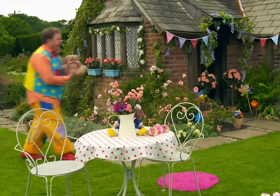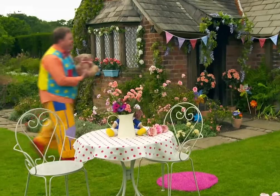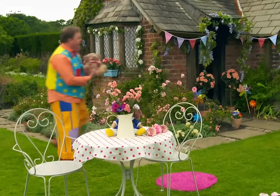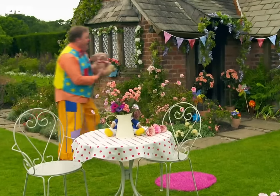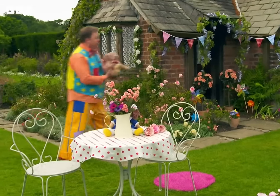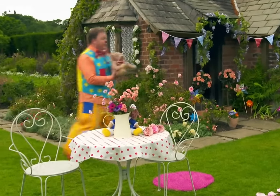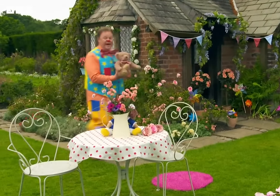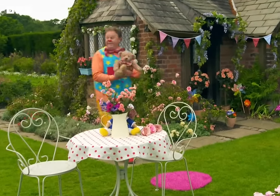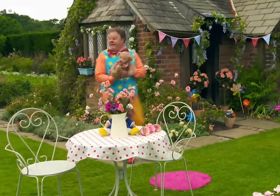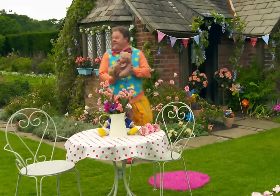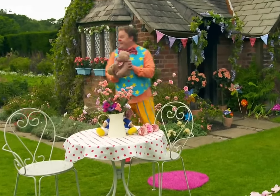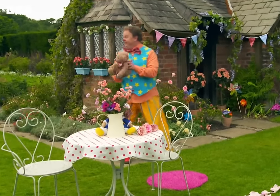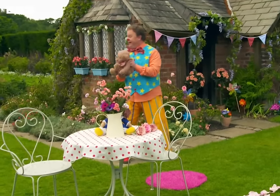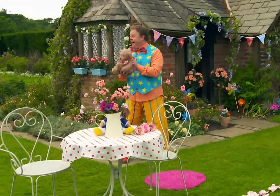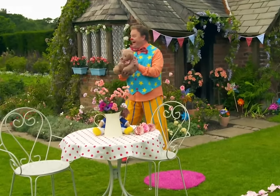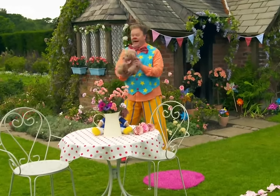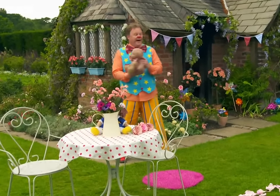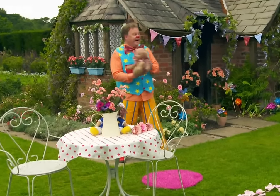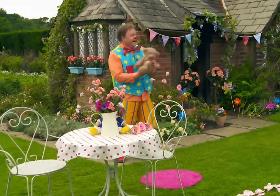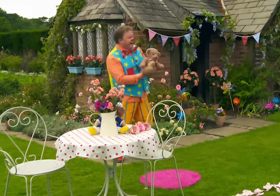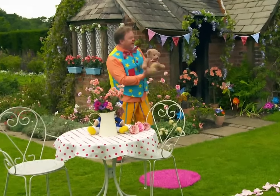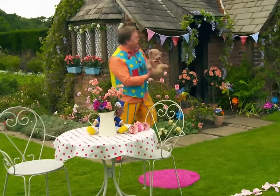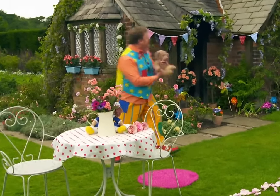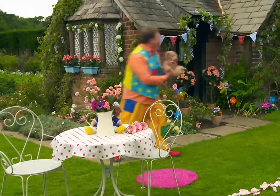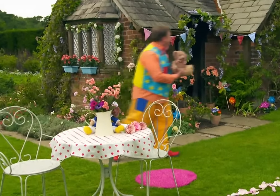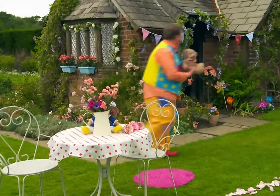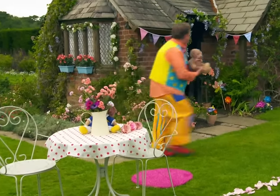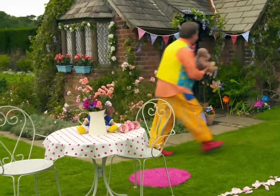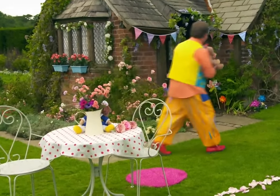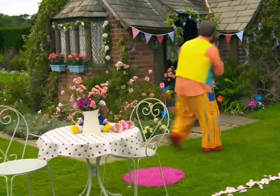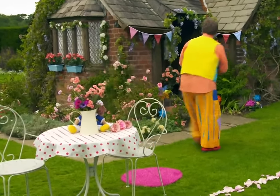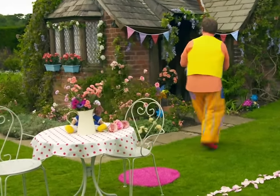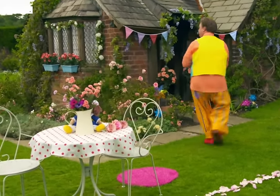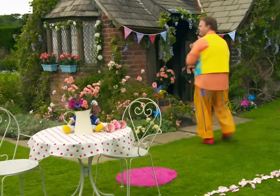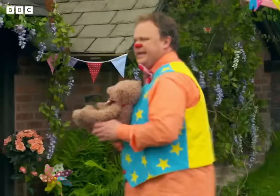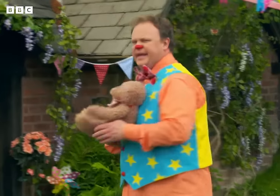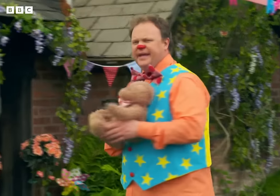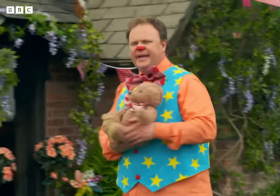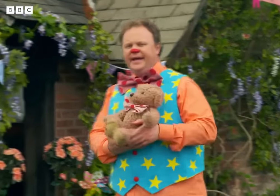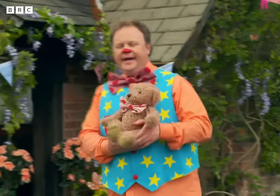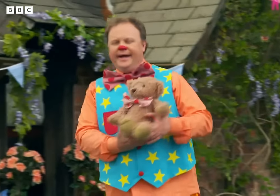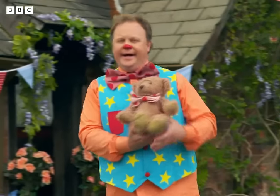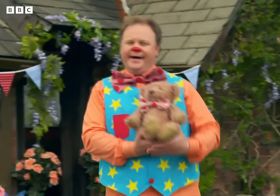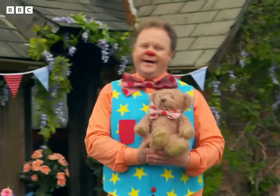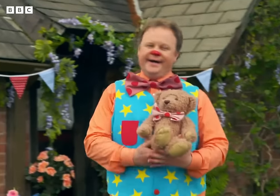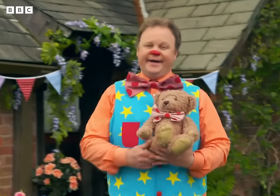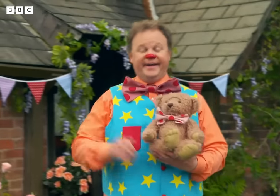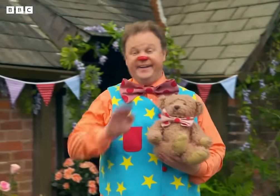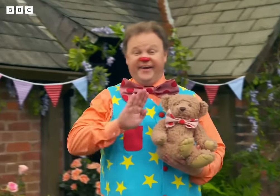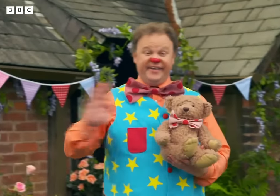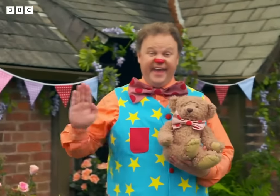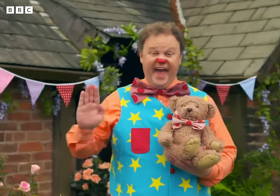Come out, wherever you are. Have you found anyone yet, Mr. Tumble? Oh, not